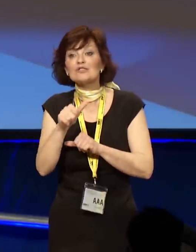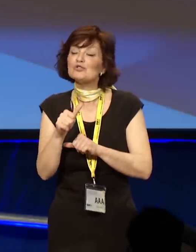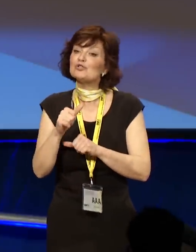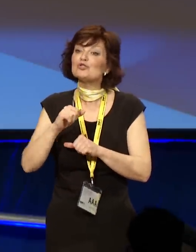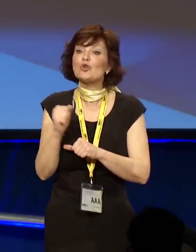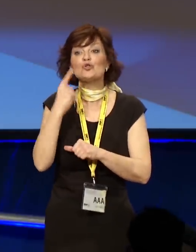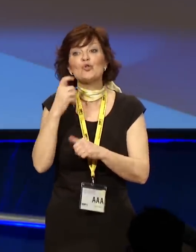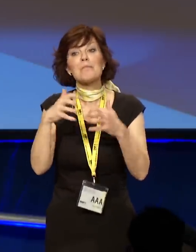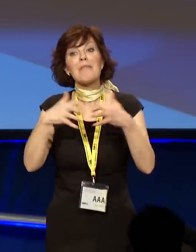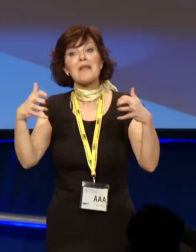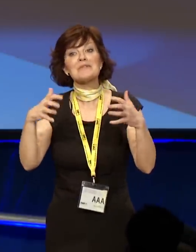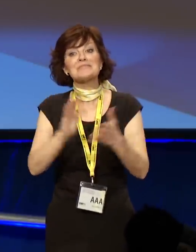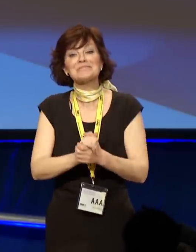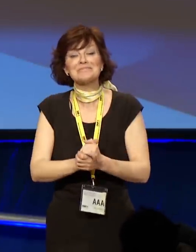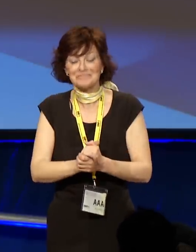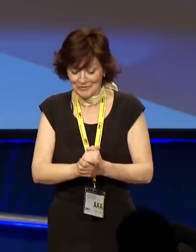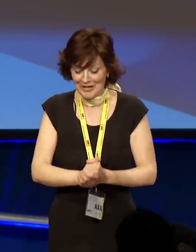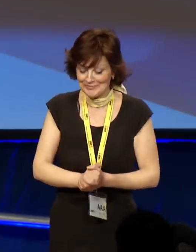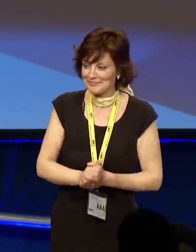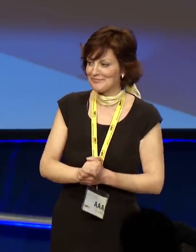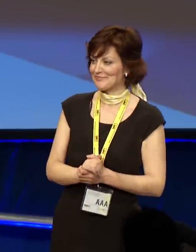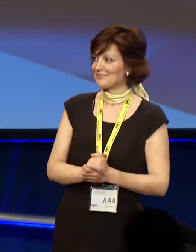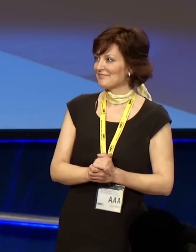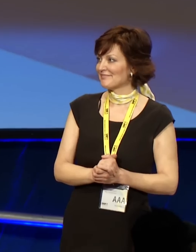Parliament? Right.